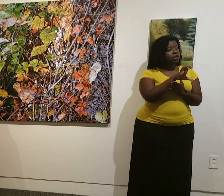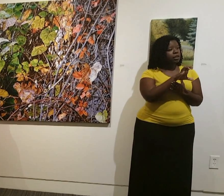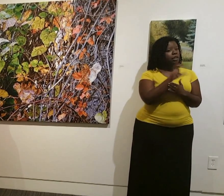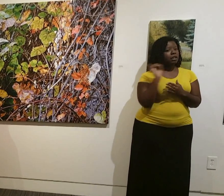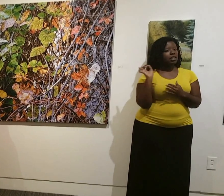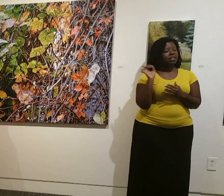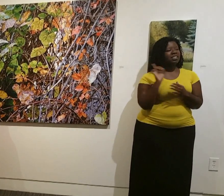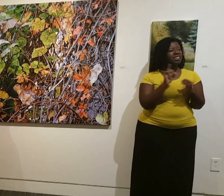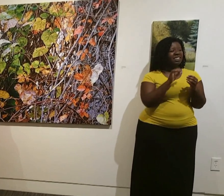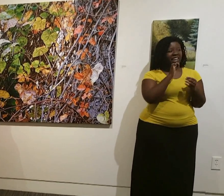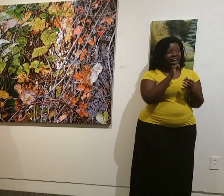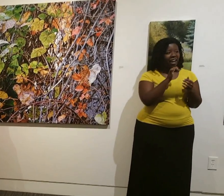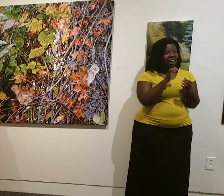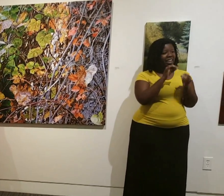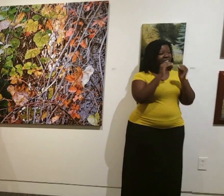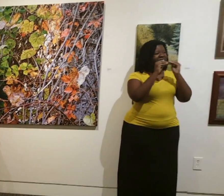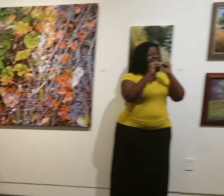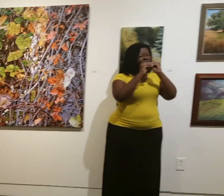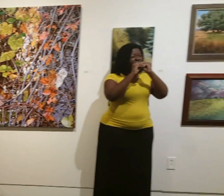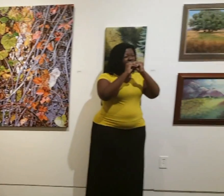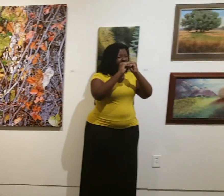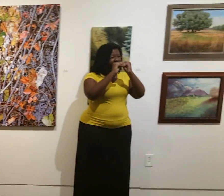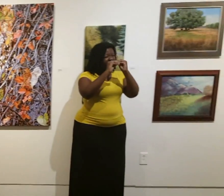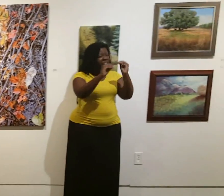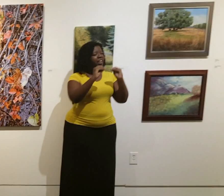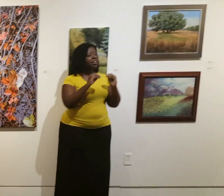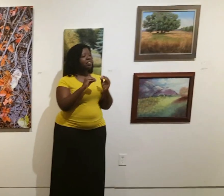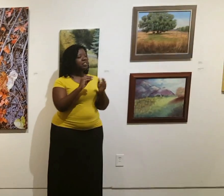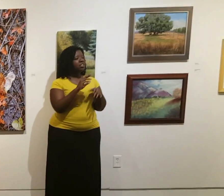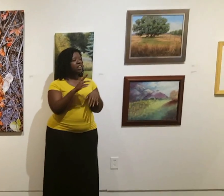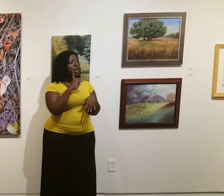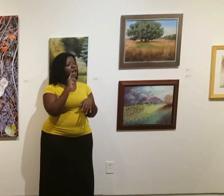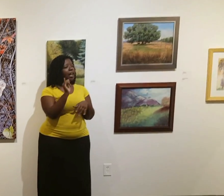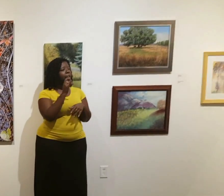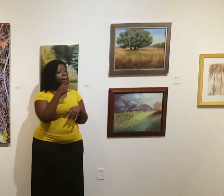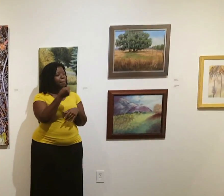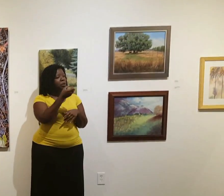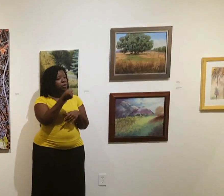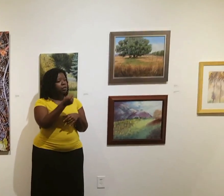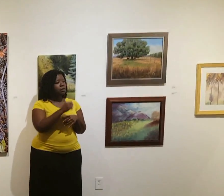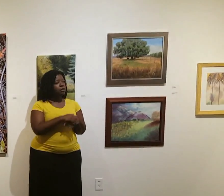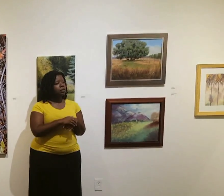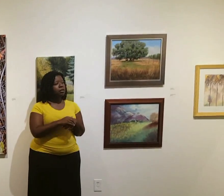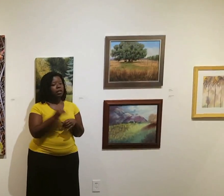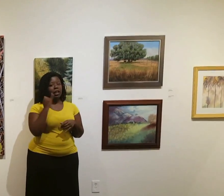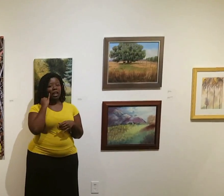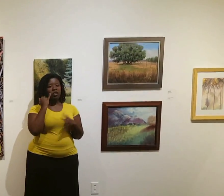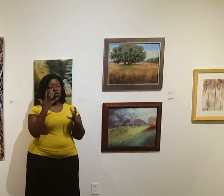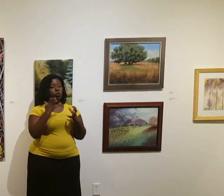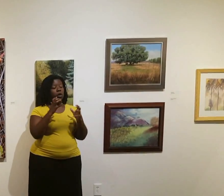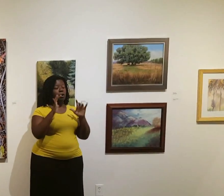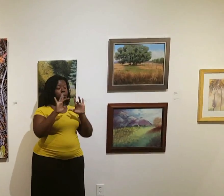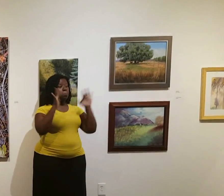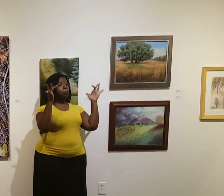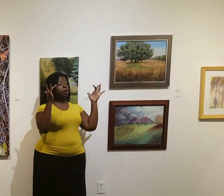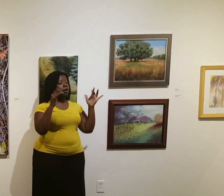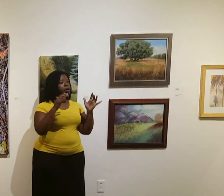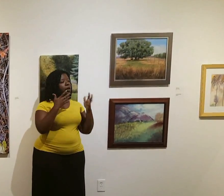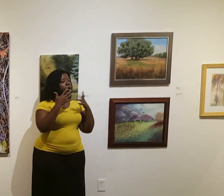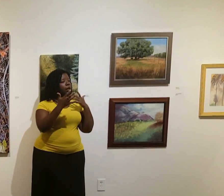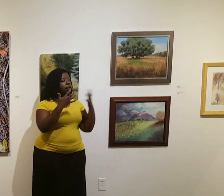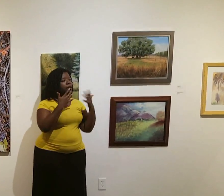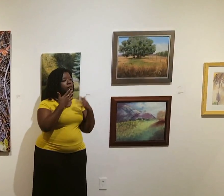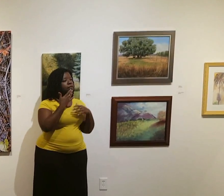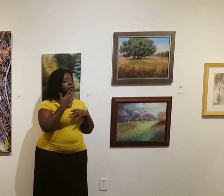like milk. It's so thin, and in order to get brilliant colors, it requires a lot of layers. But in the process